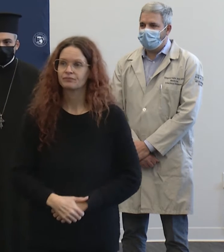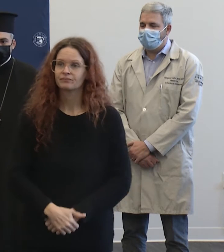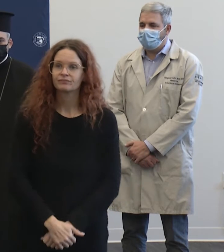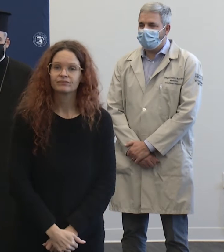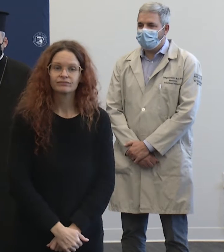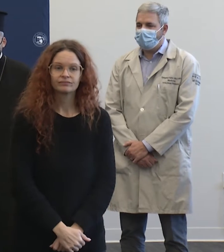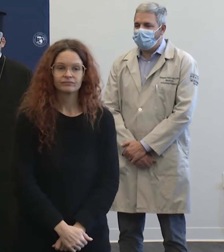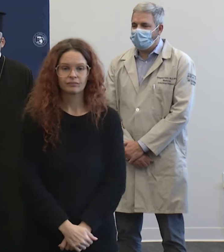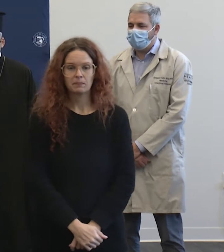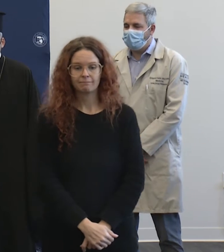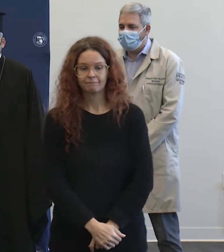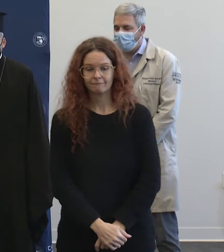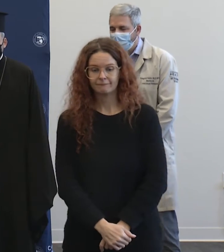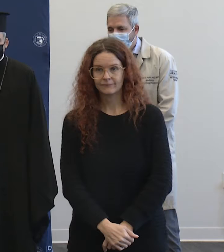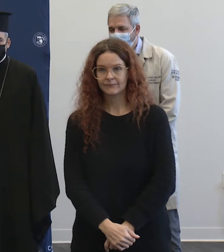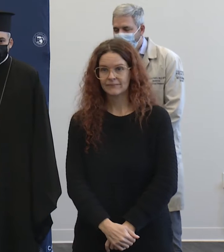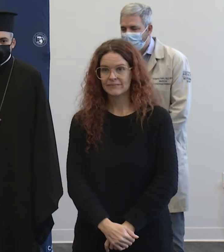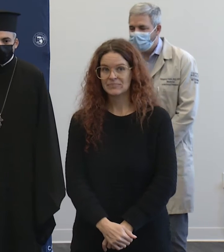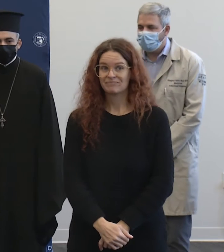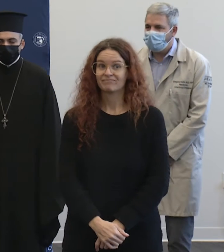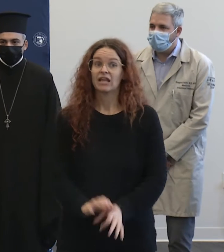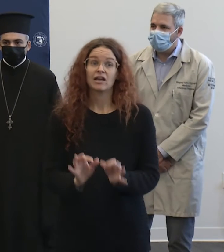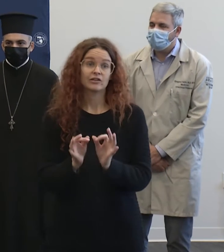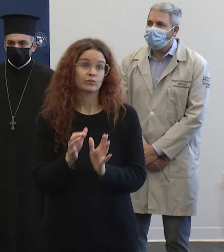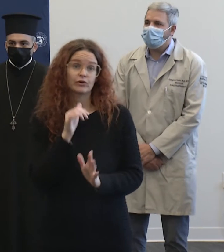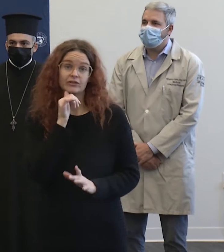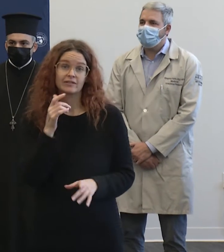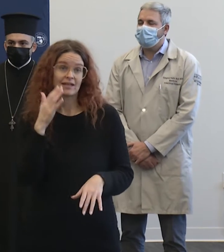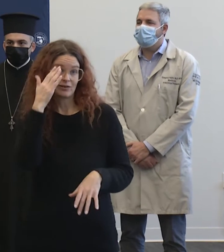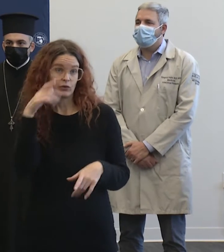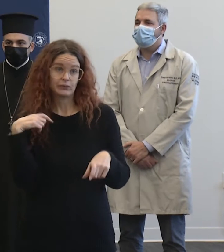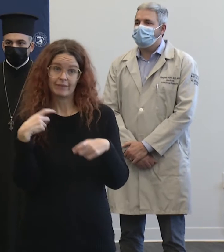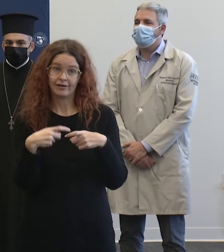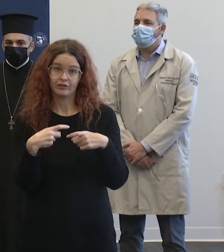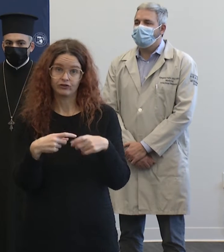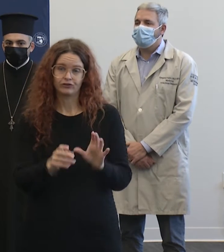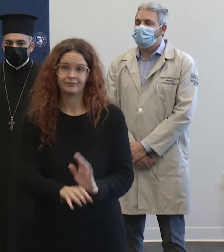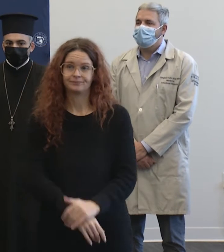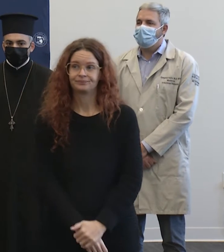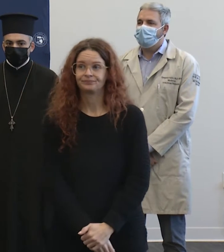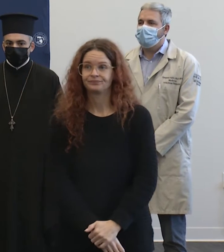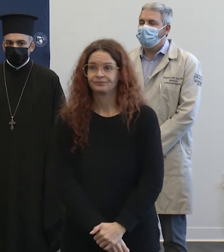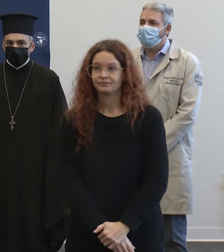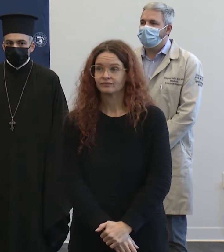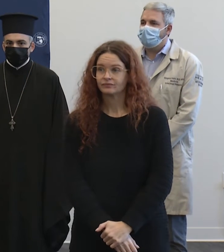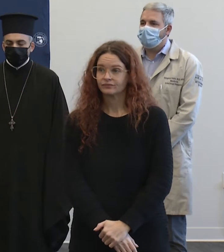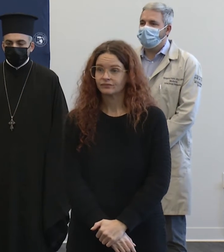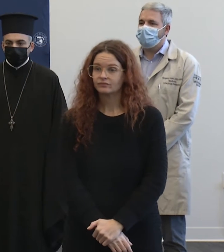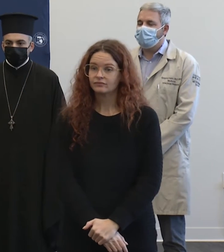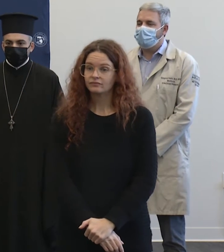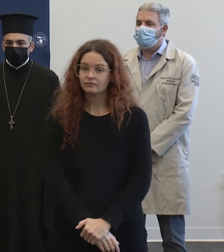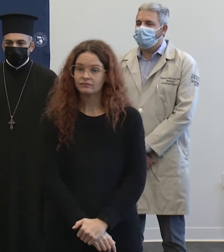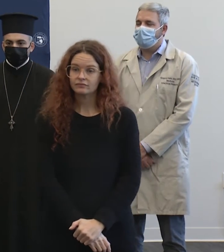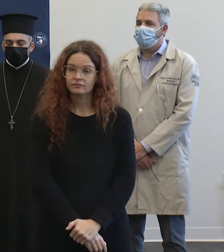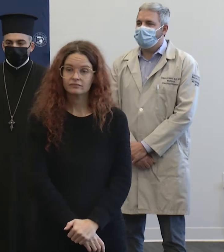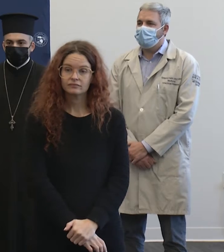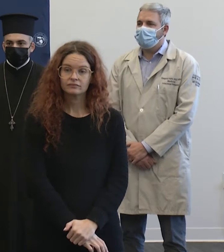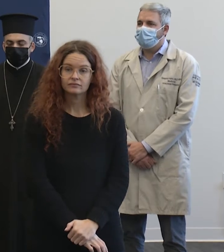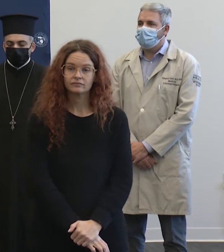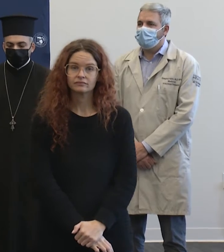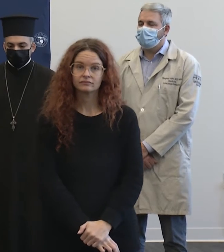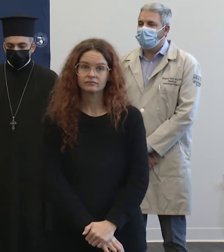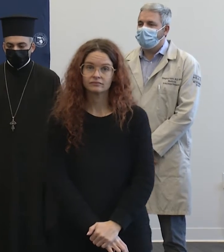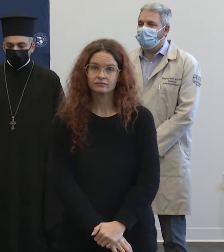Buenas tardes. El Cardenal Súpech y el Papa Francesco le animan a vacunarse contra el